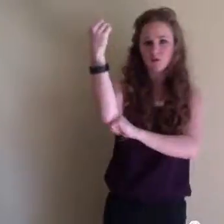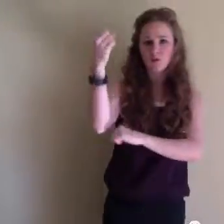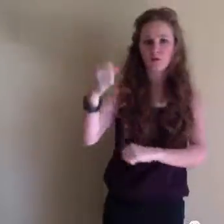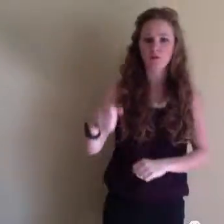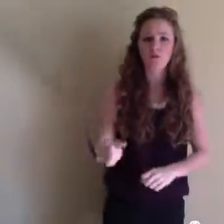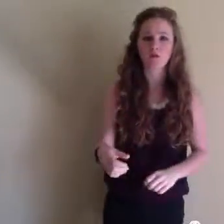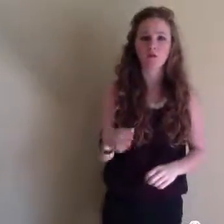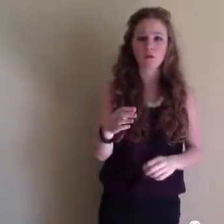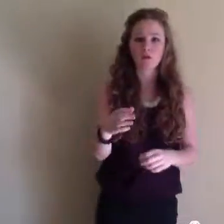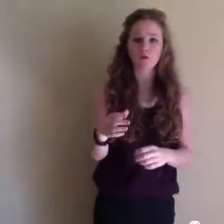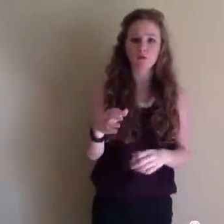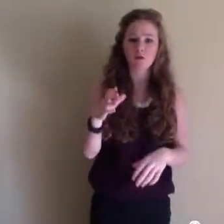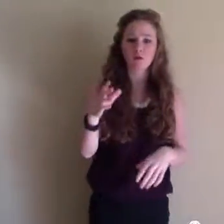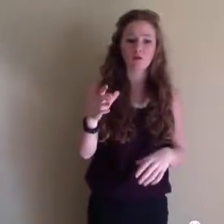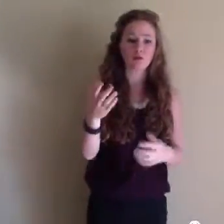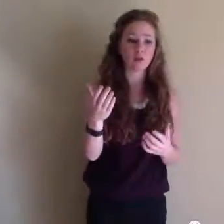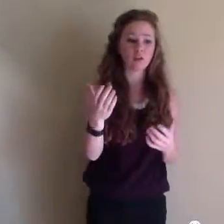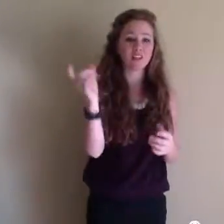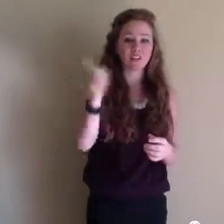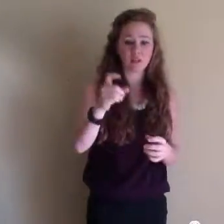The women really did a big part in this part of the protest.